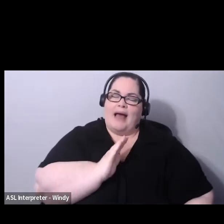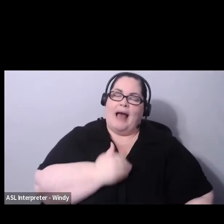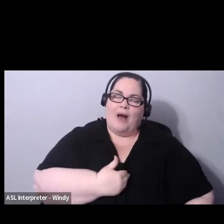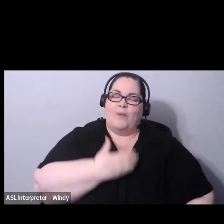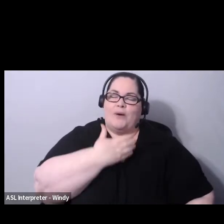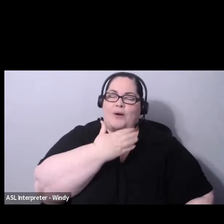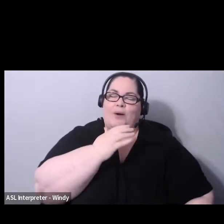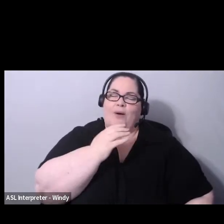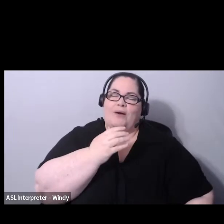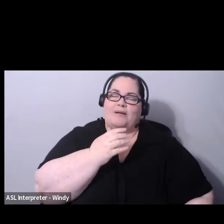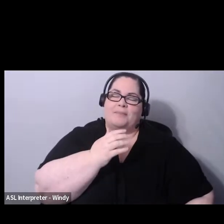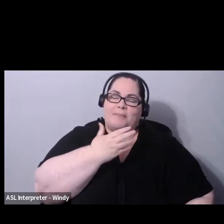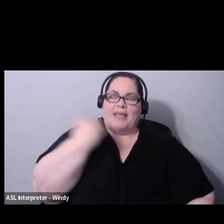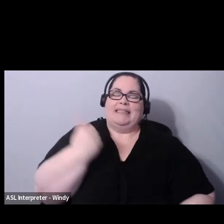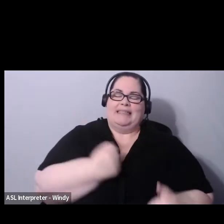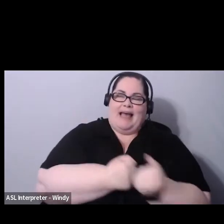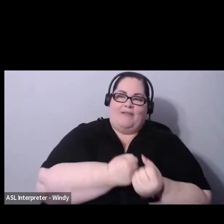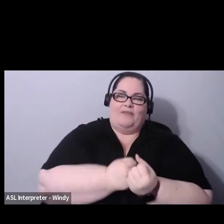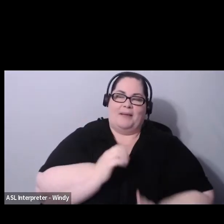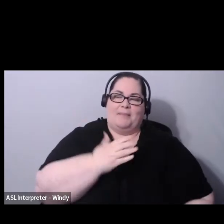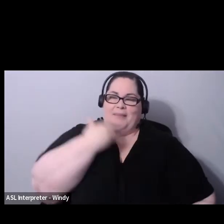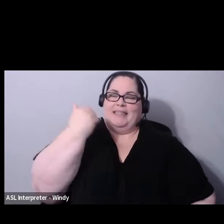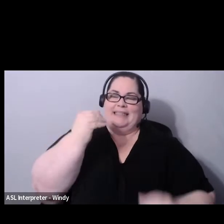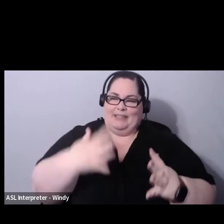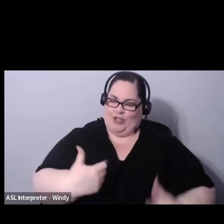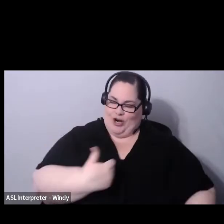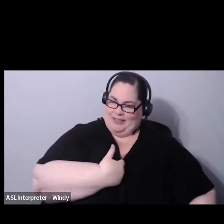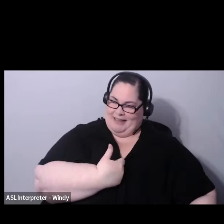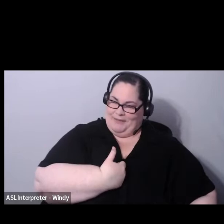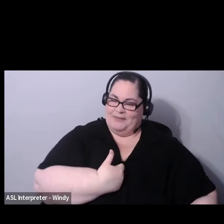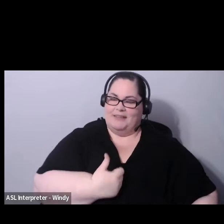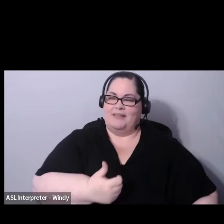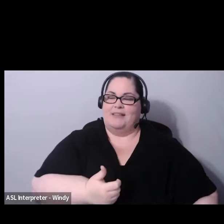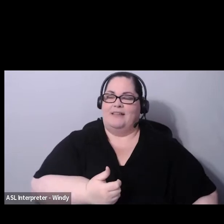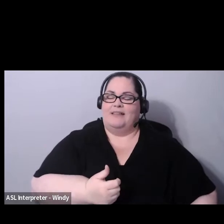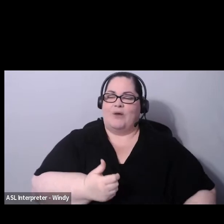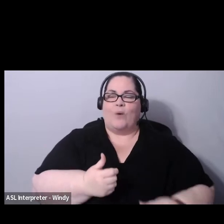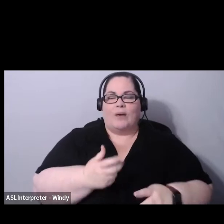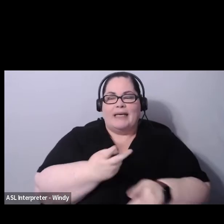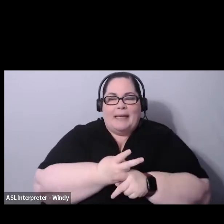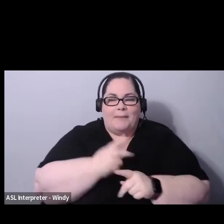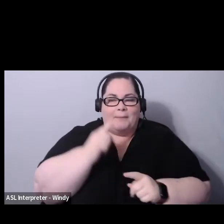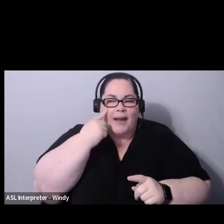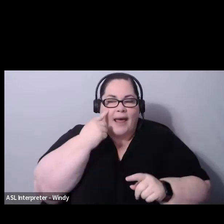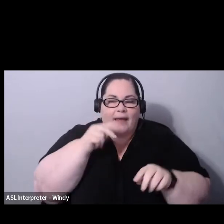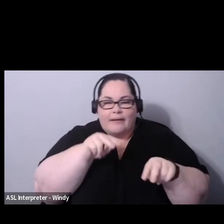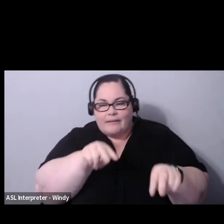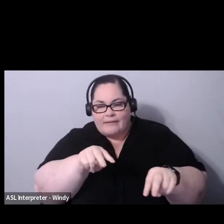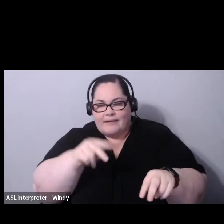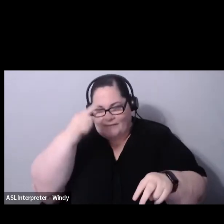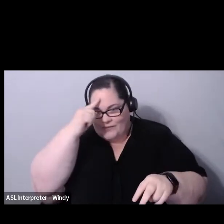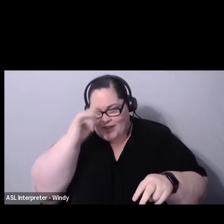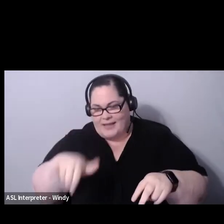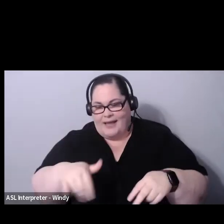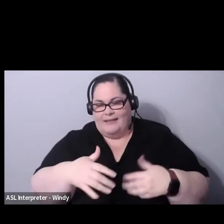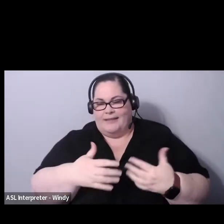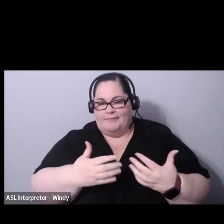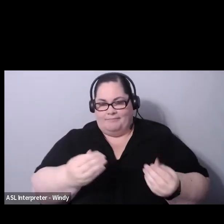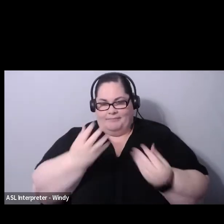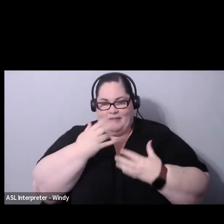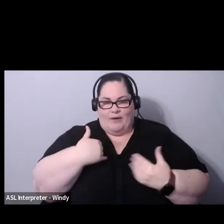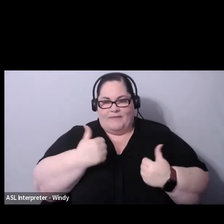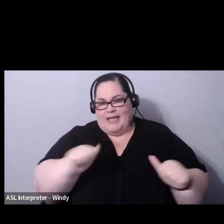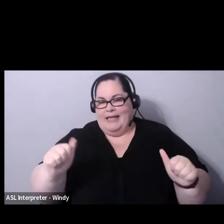own best advocates. So please keep a watch out for that and let us know if you have any questions or comments on